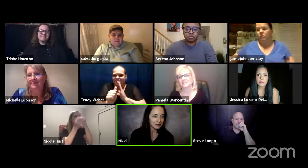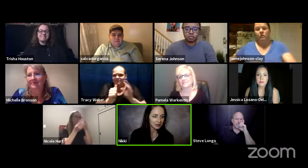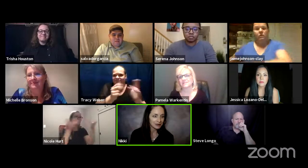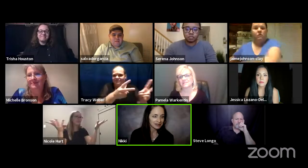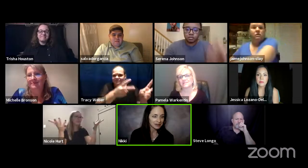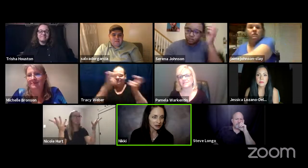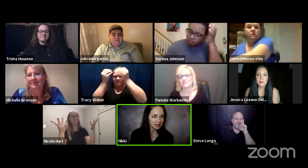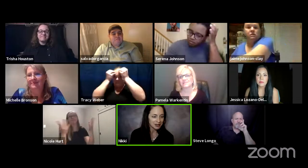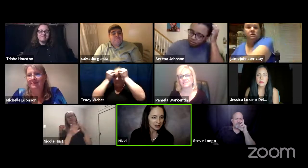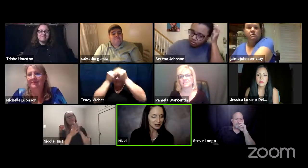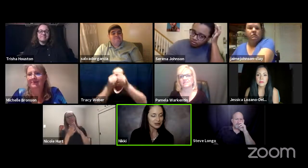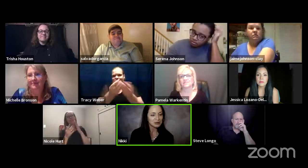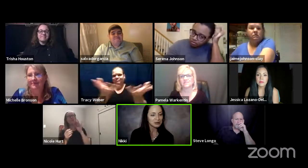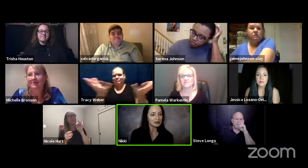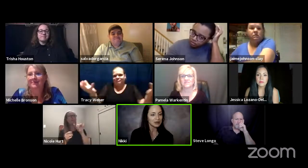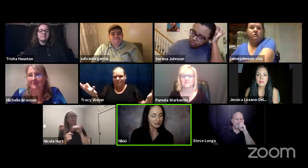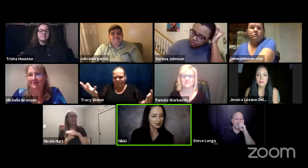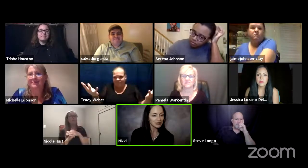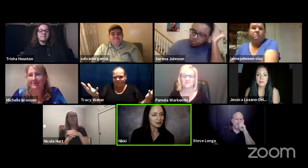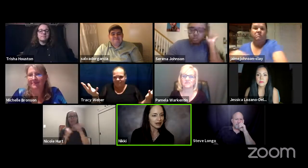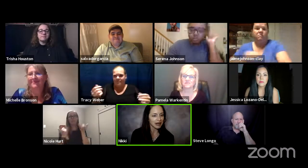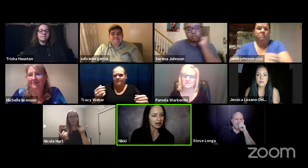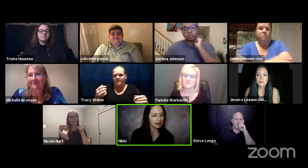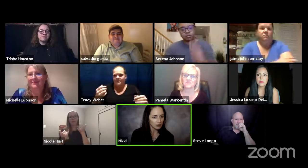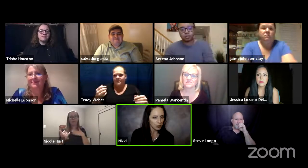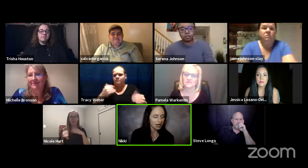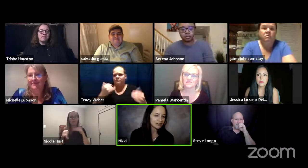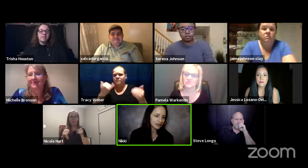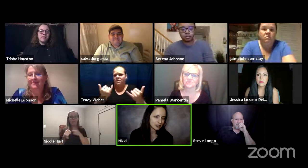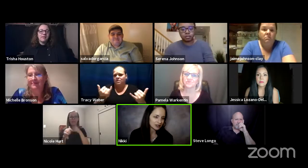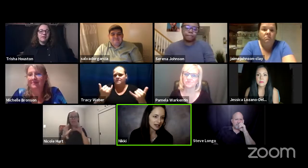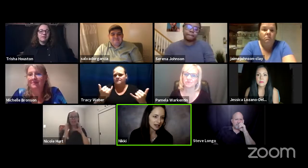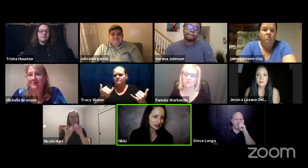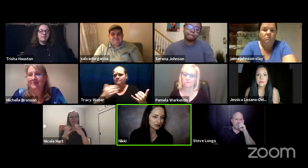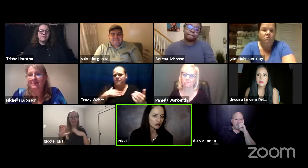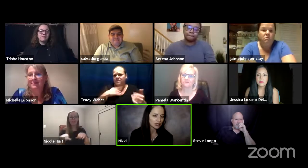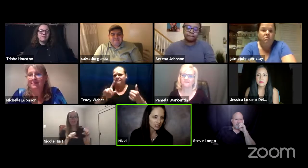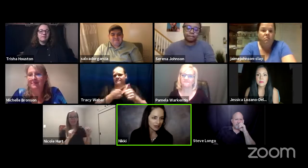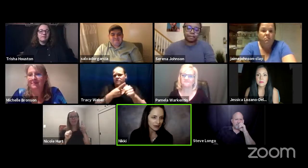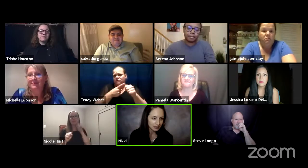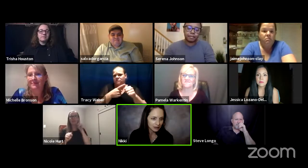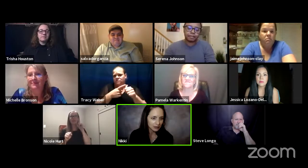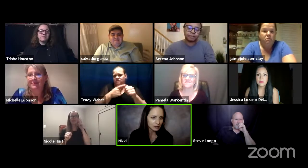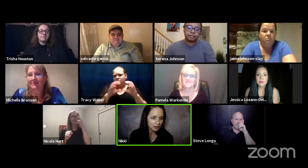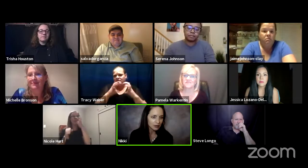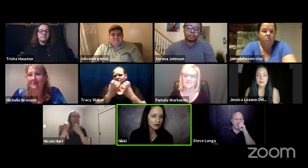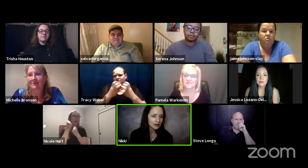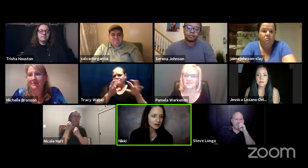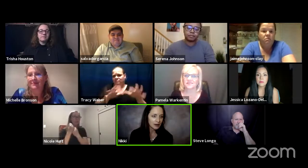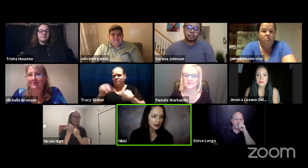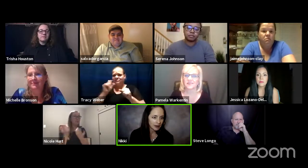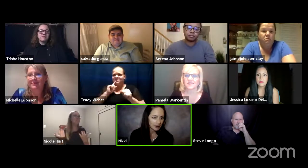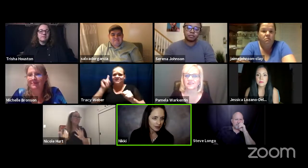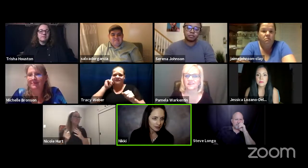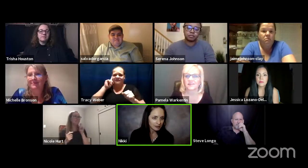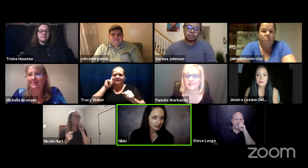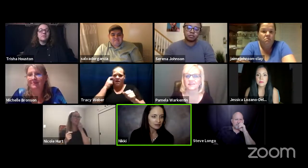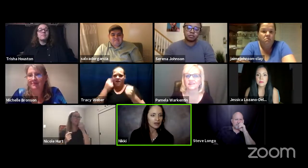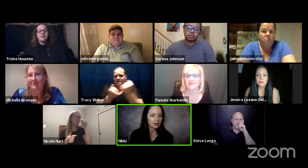I was a little bit concerned at first, but from what I've learned, I look forward to sharing that with people. I'm